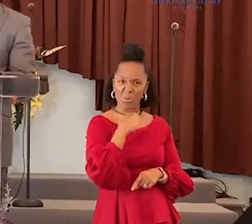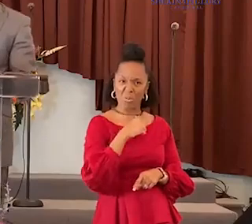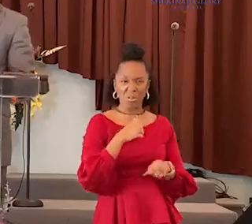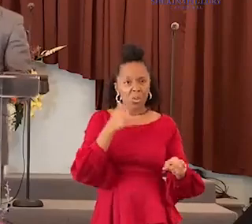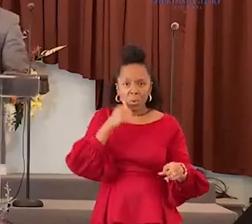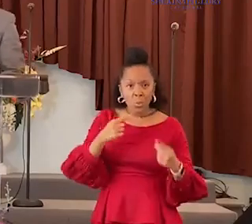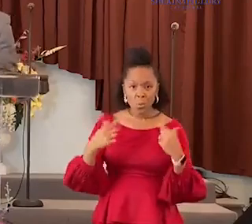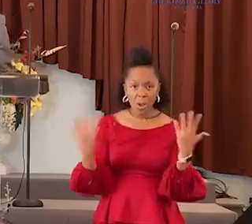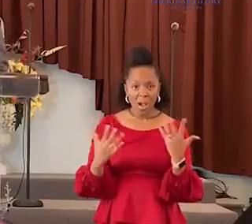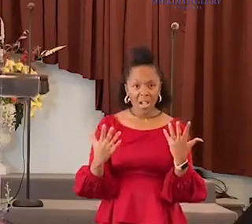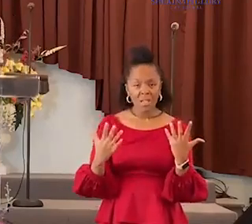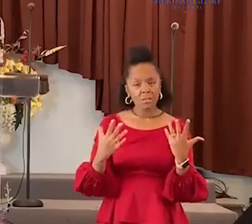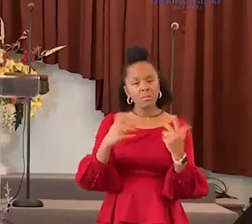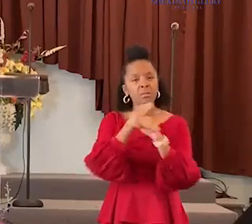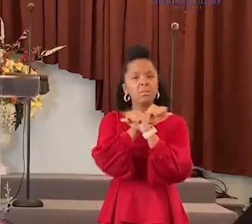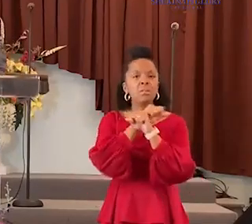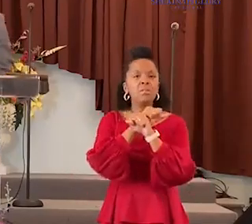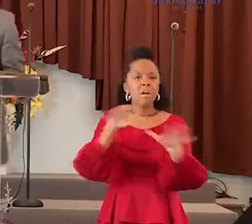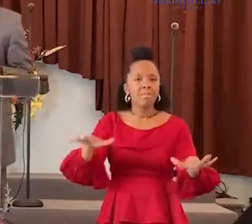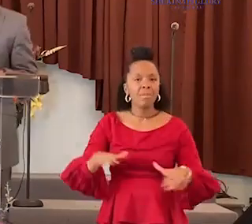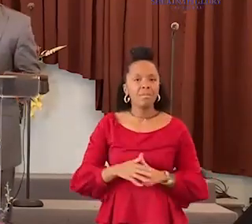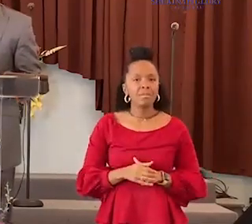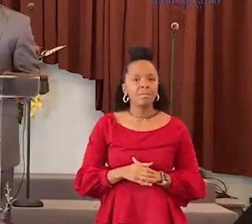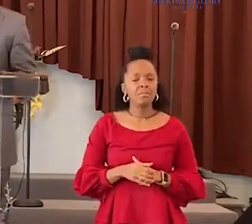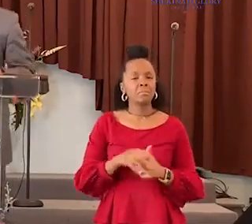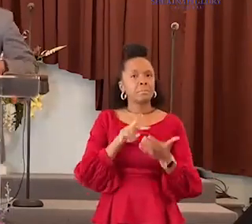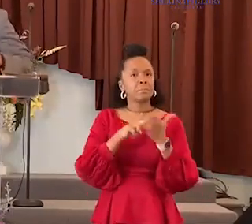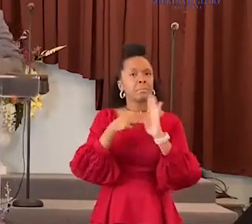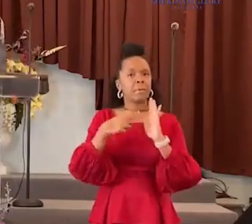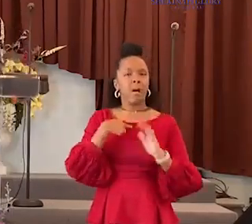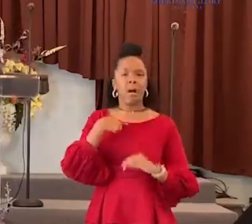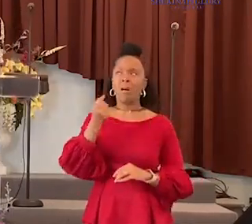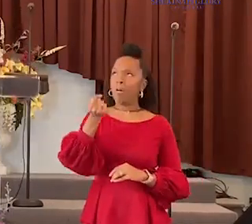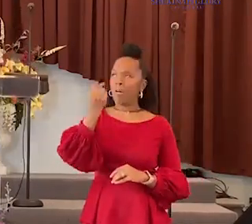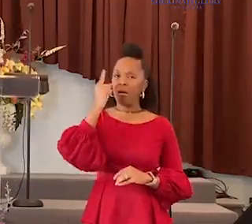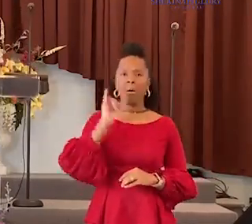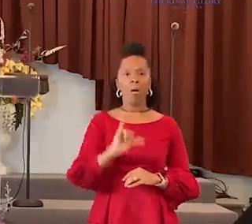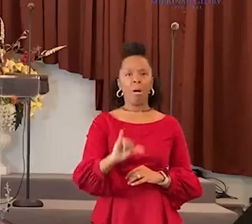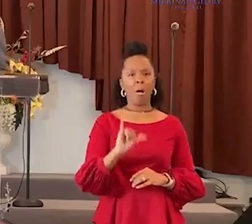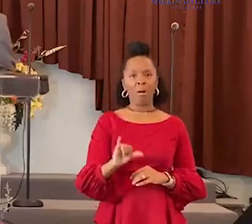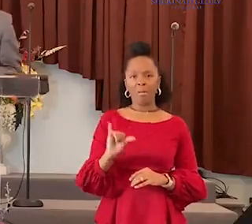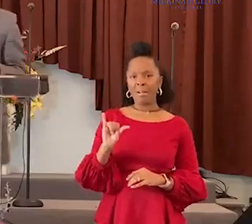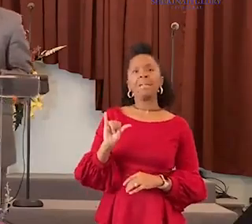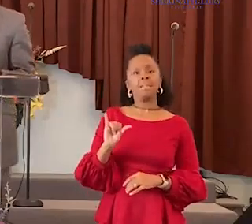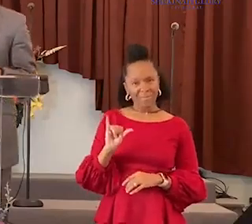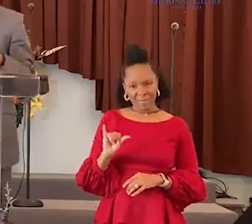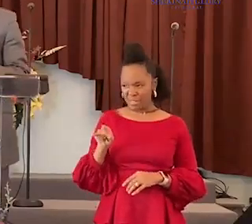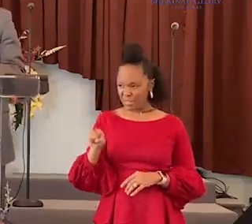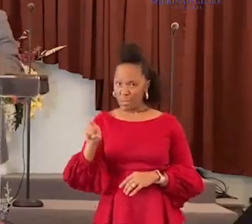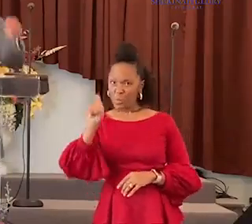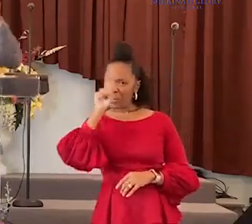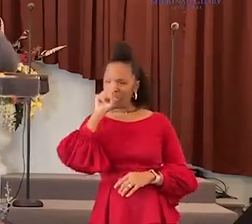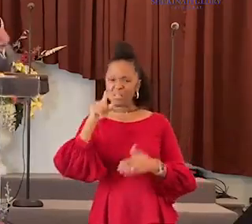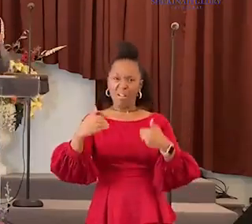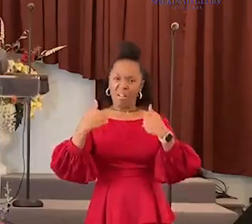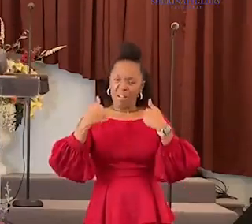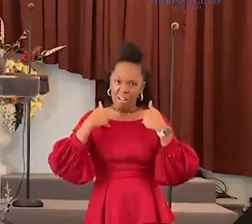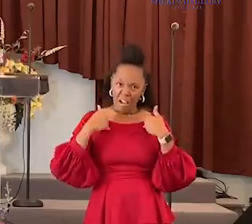nothing. Therefore, I must conclude it was a vendetta against the king and the queen that brought